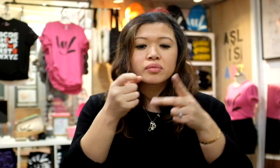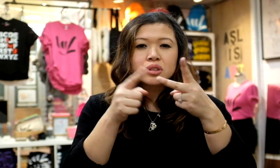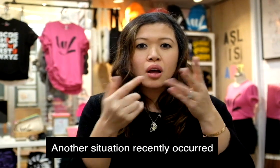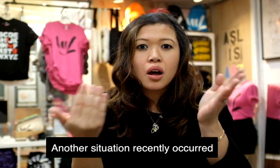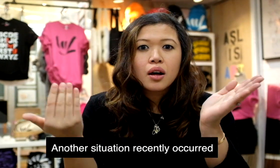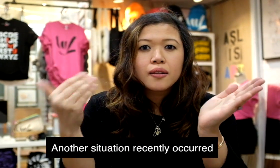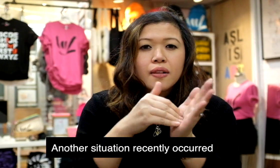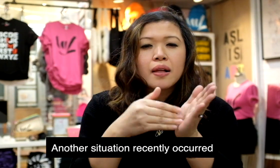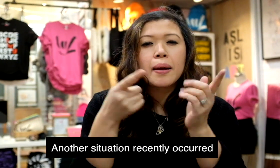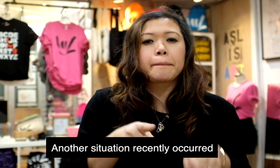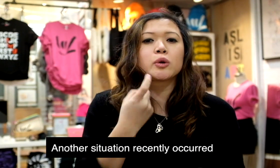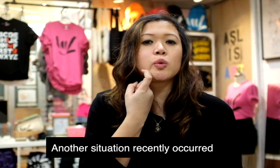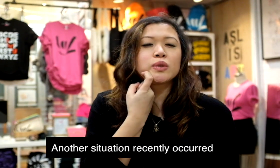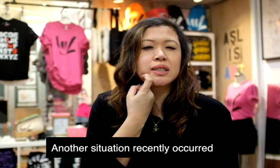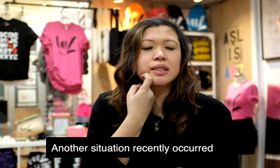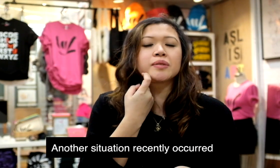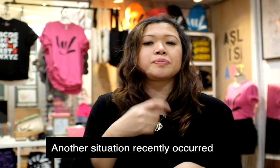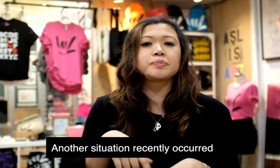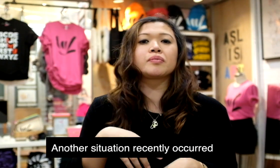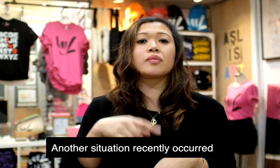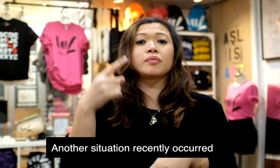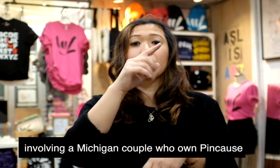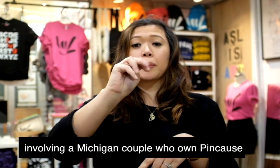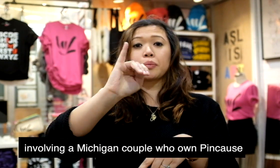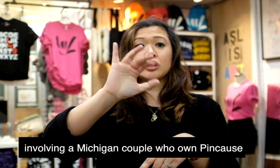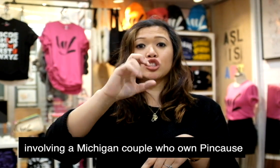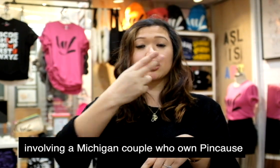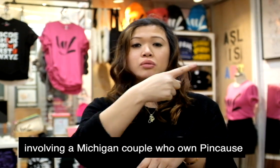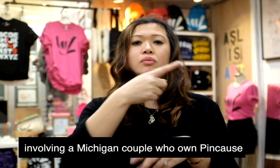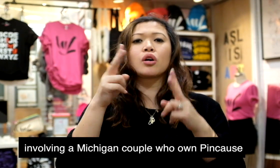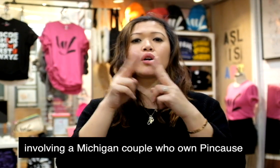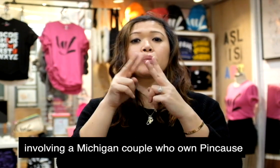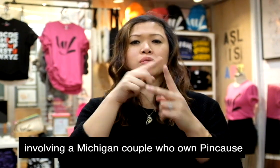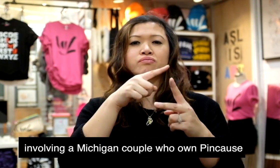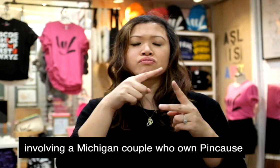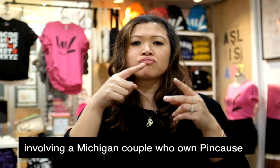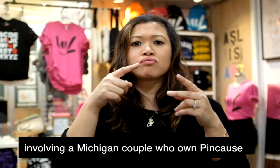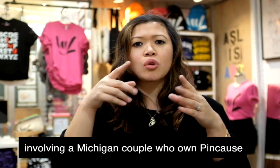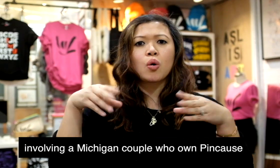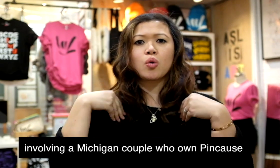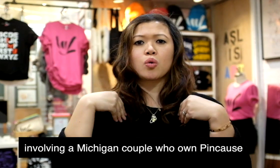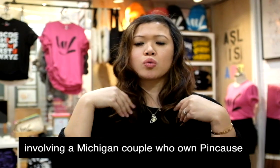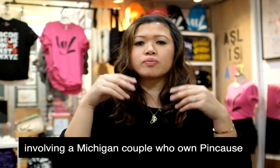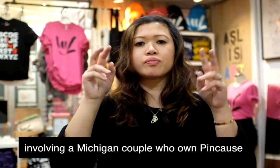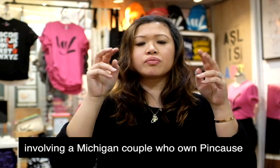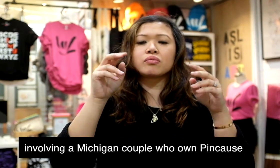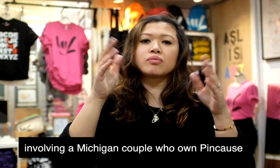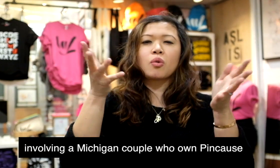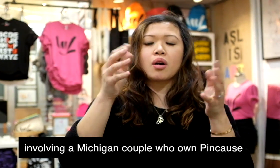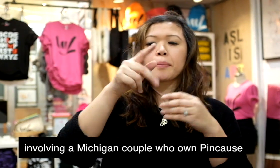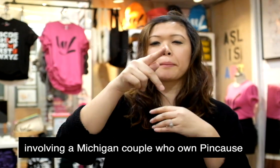way. Another recent situation occurred as well, involving a mission couple who owns a company called